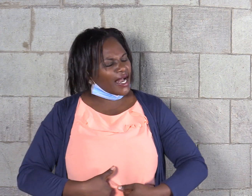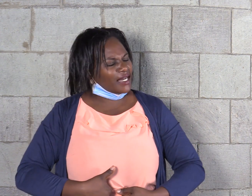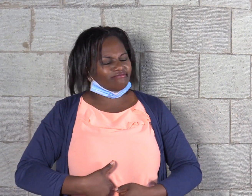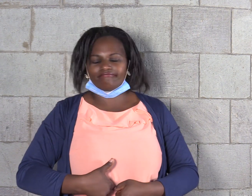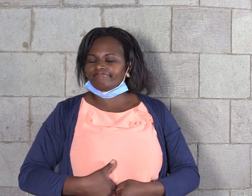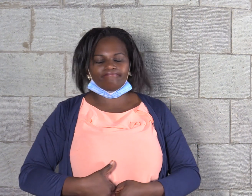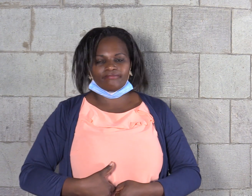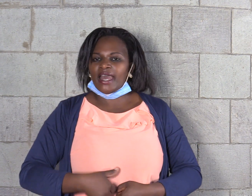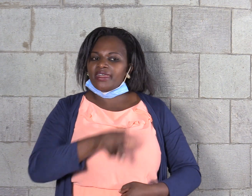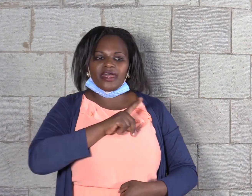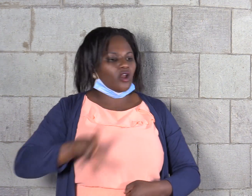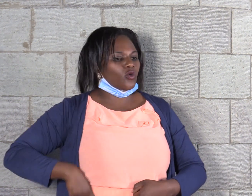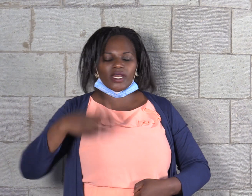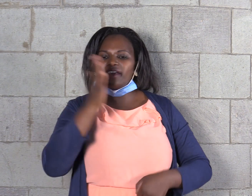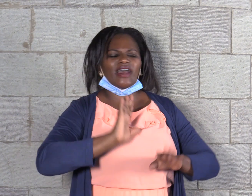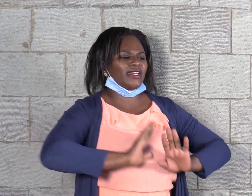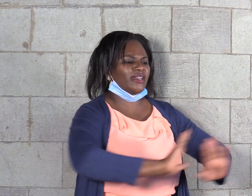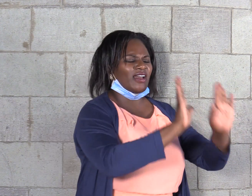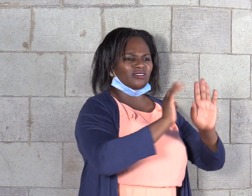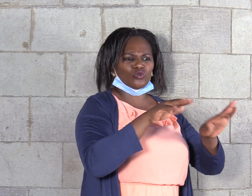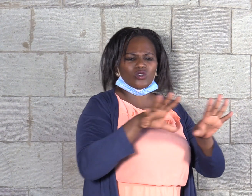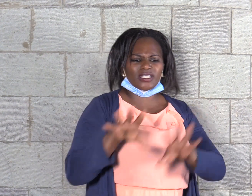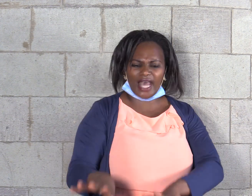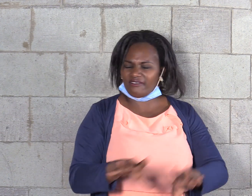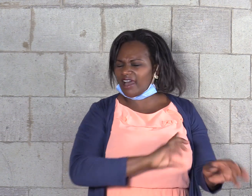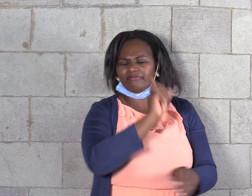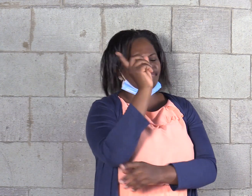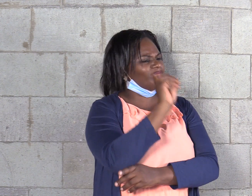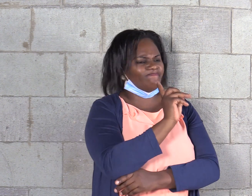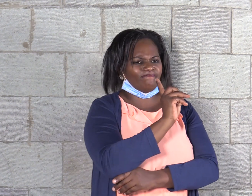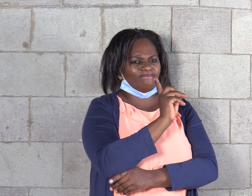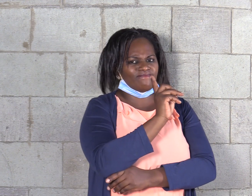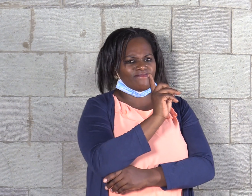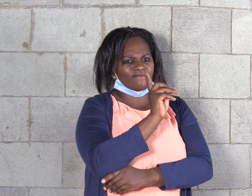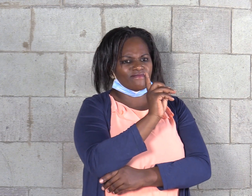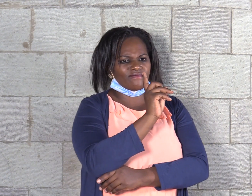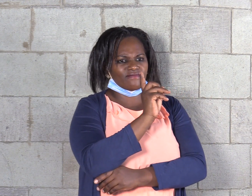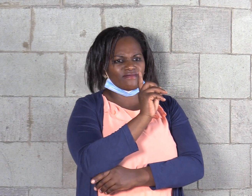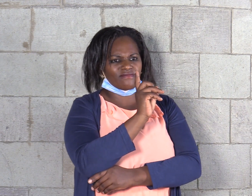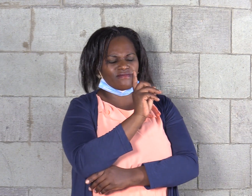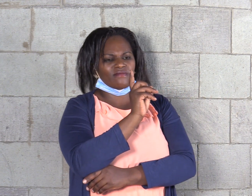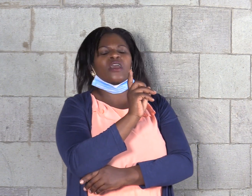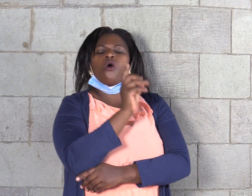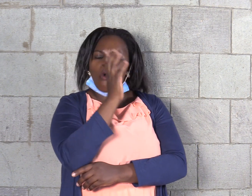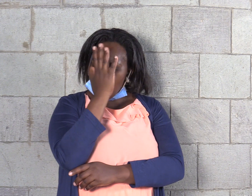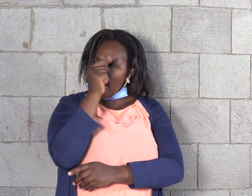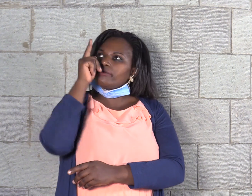to die of thirst. He will not leave us to go and get hurt, because He knows us. In